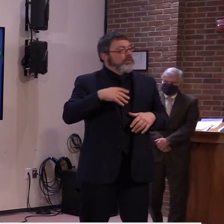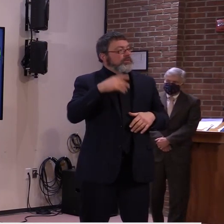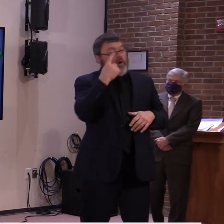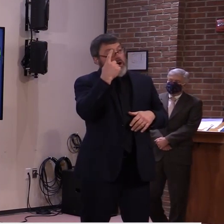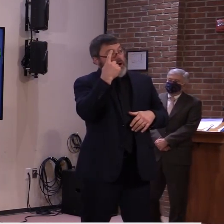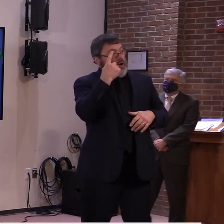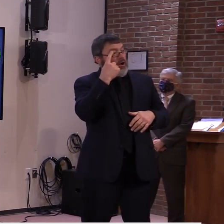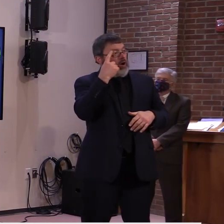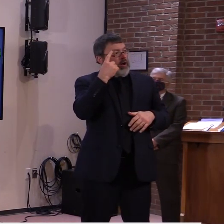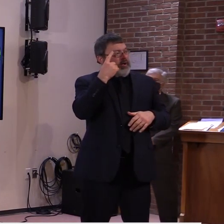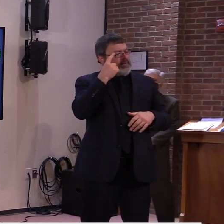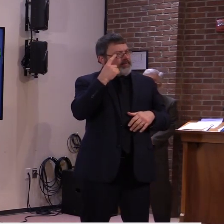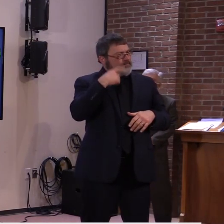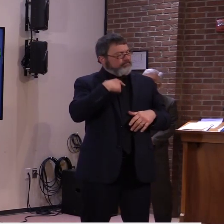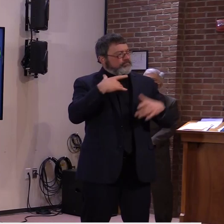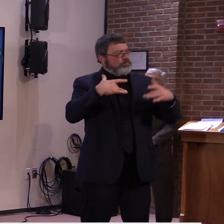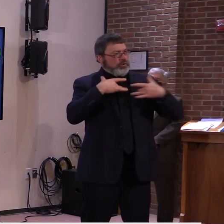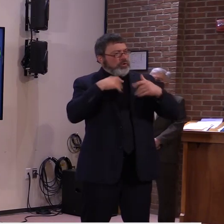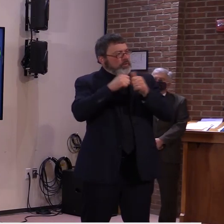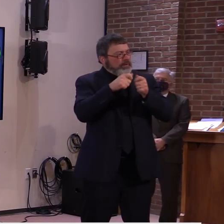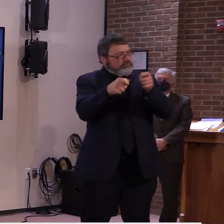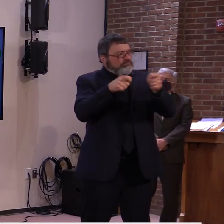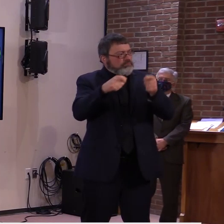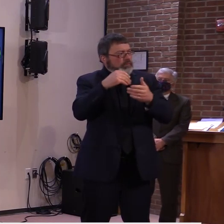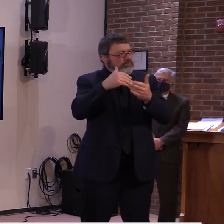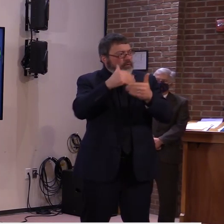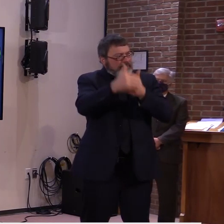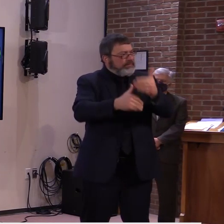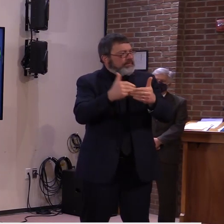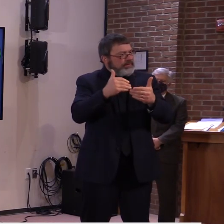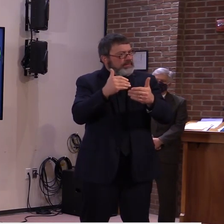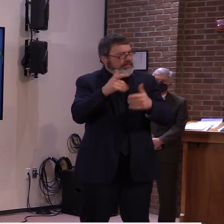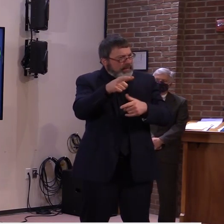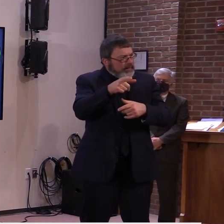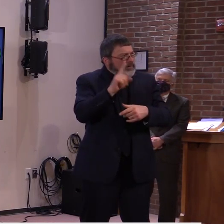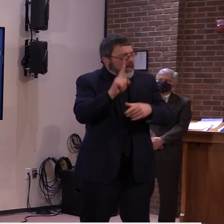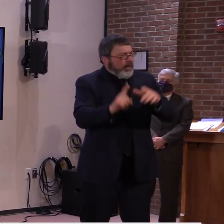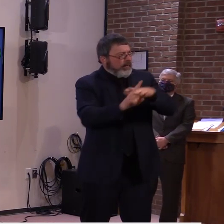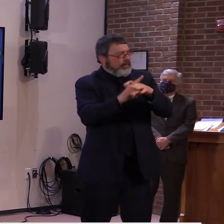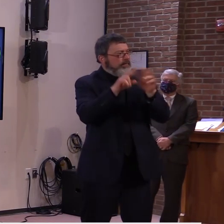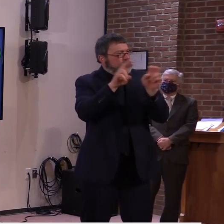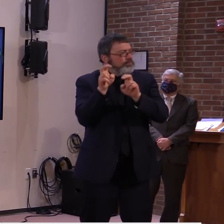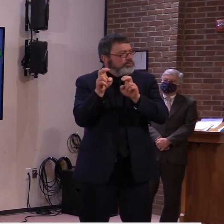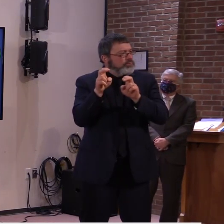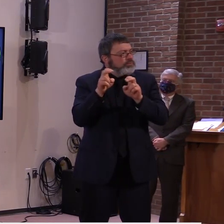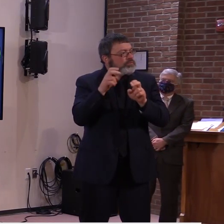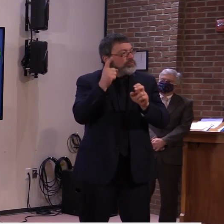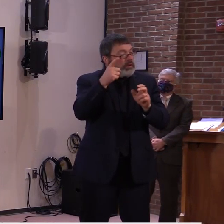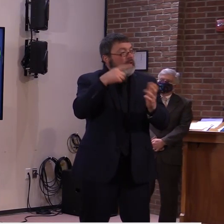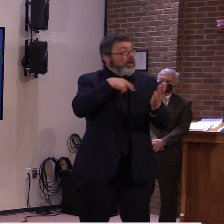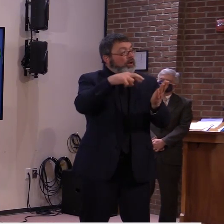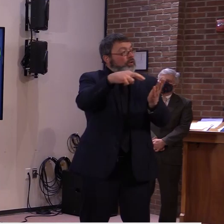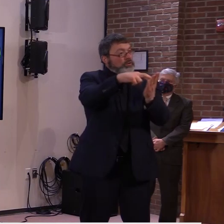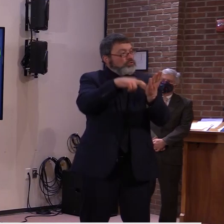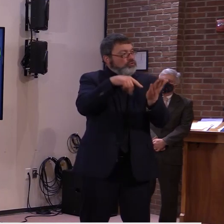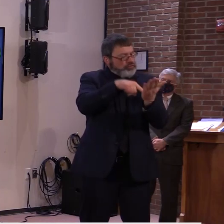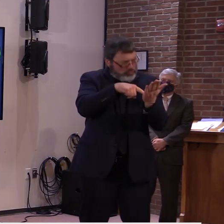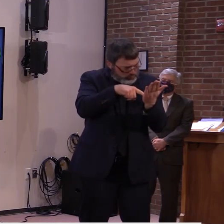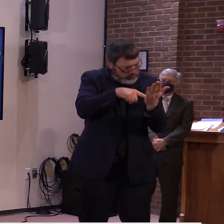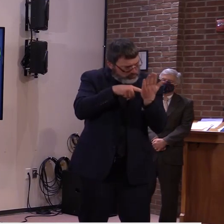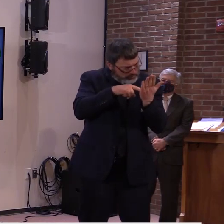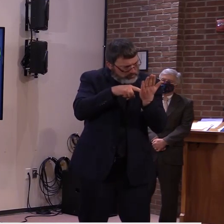the website, passwords changing, thinking they had registered but ended up not being registered, and so forth. So we've added additional IT